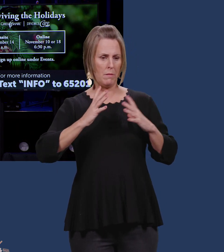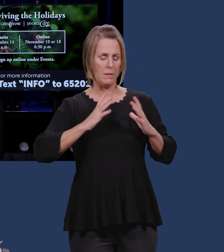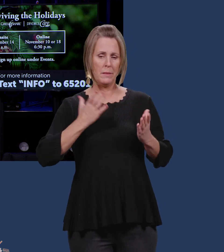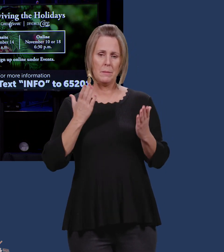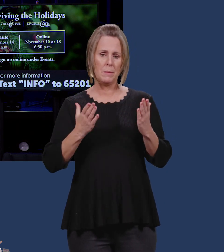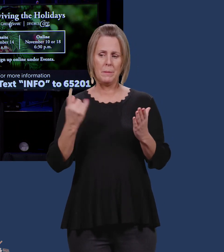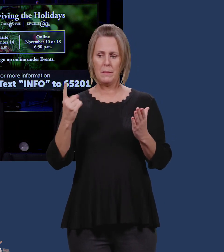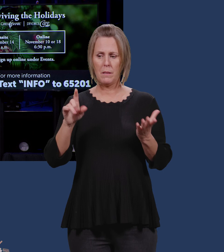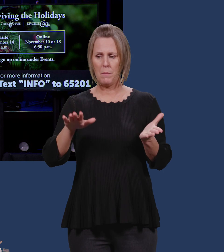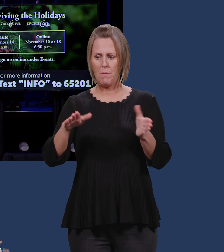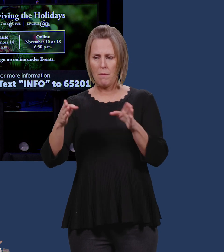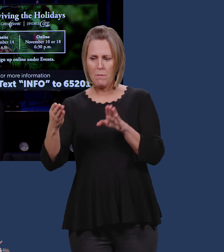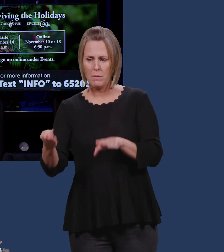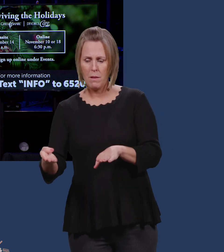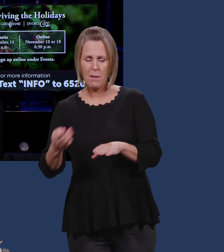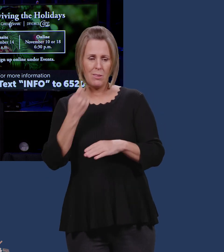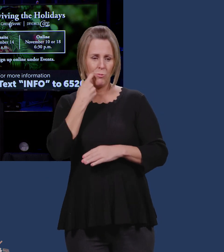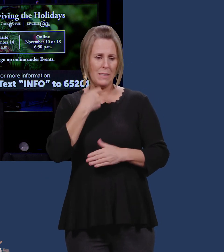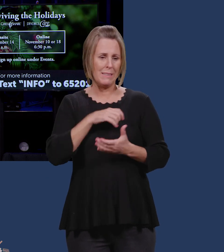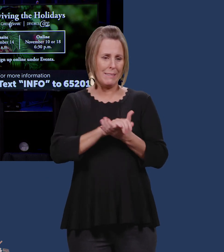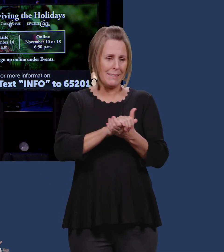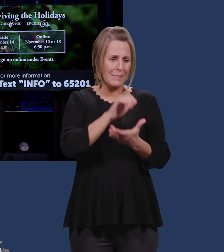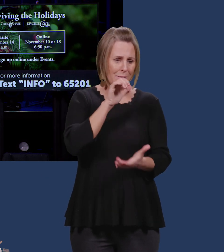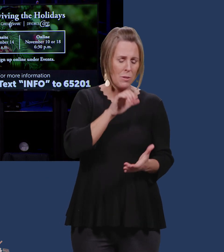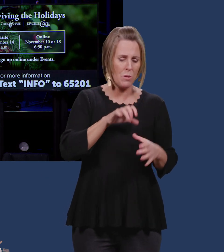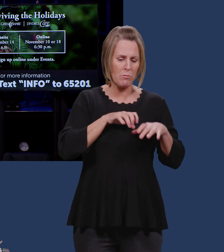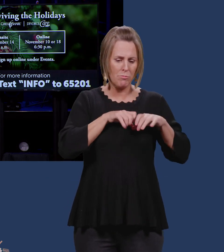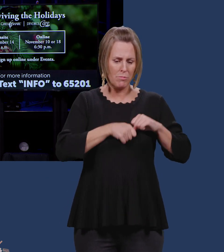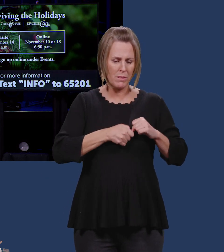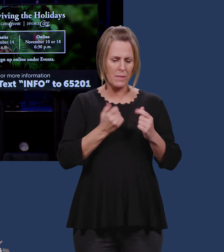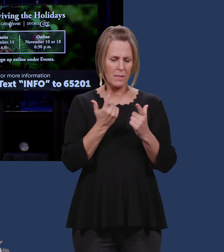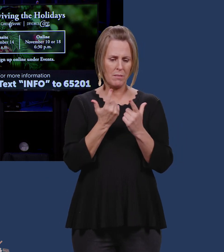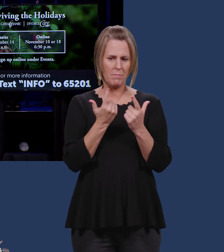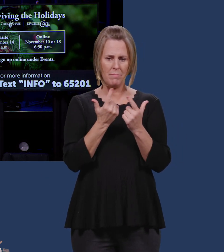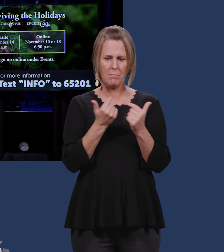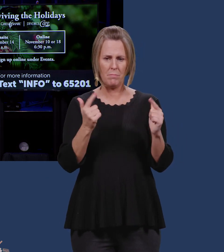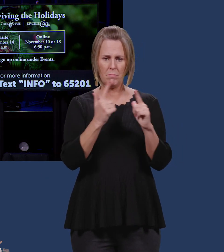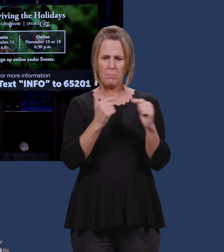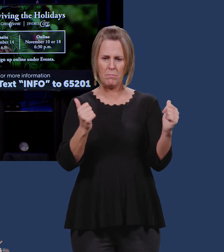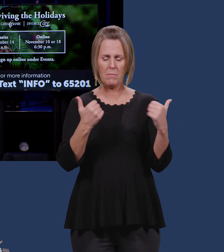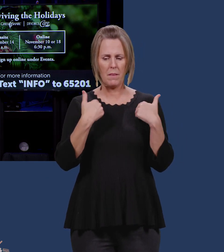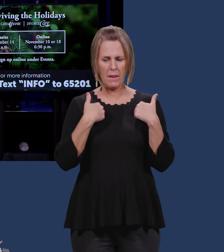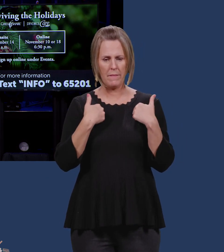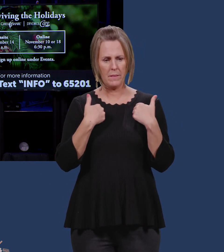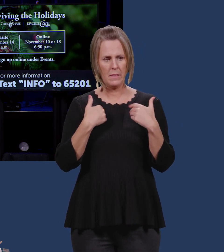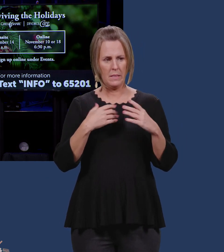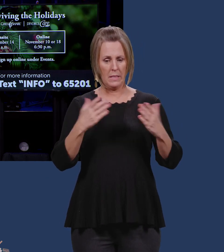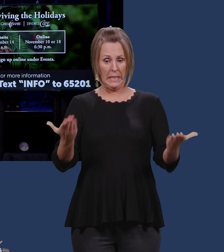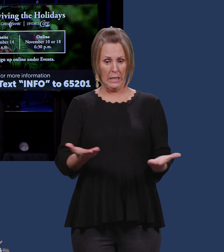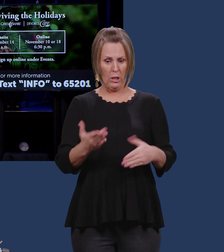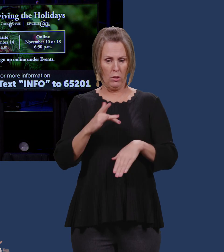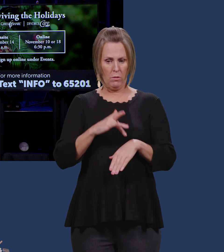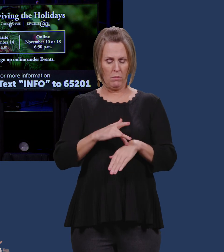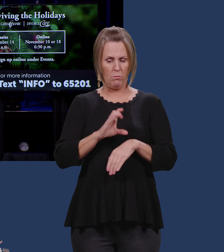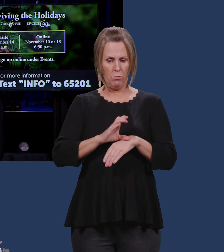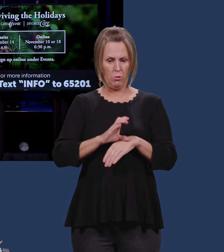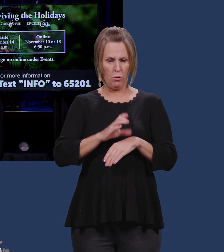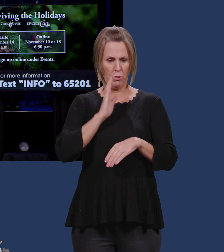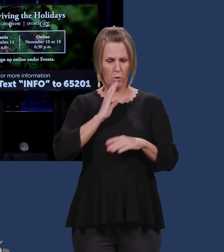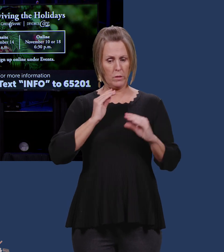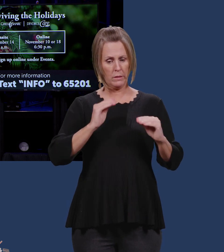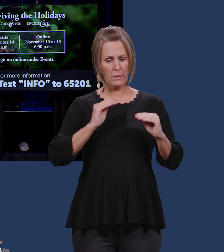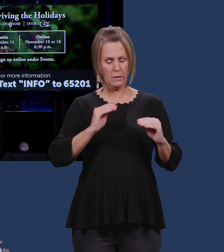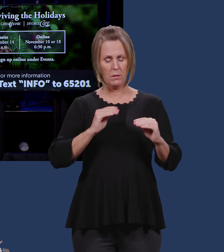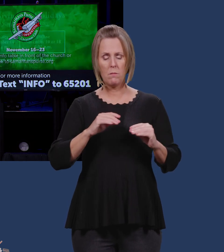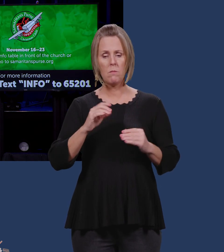or you've been divorced recently, divorce care, there's in-person and online options. We'd love to help you. We